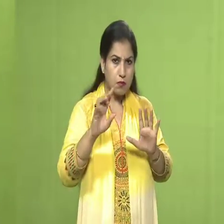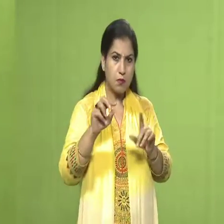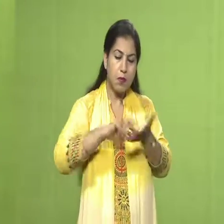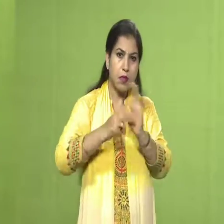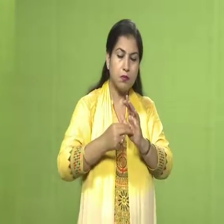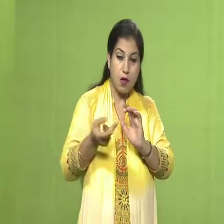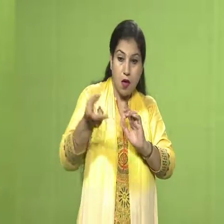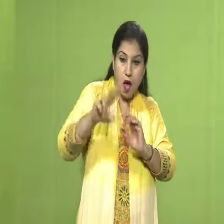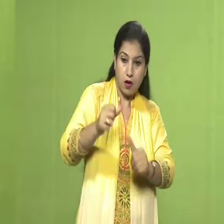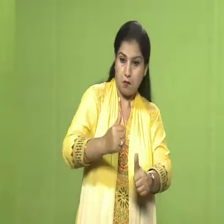detail.